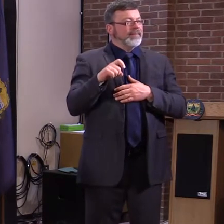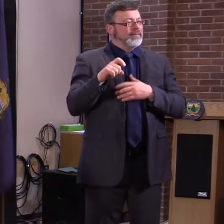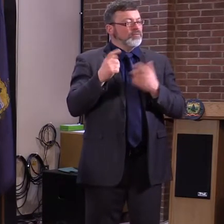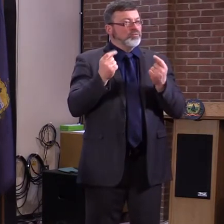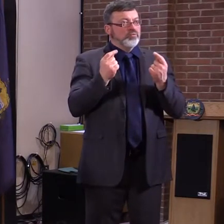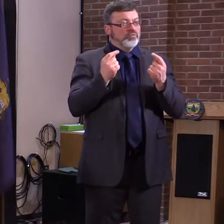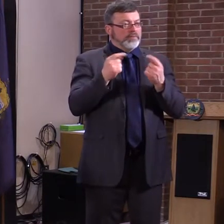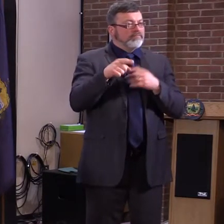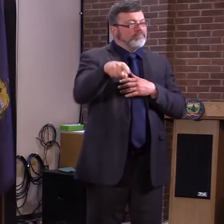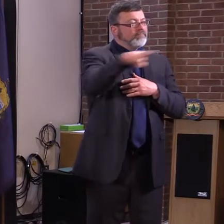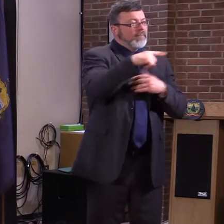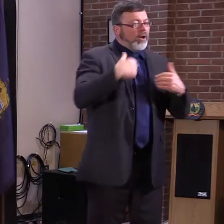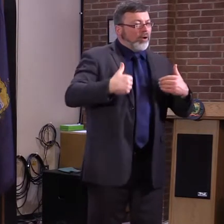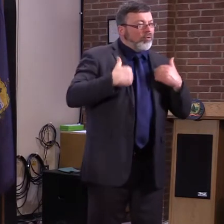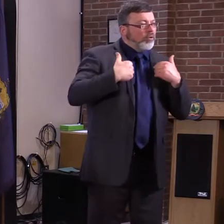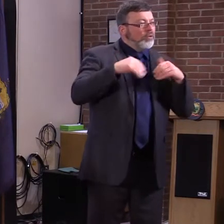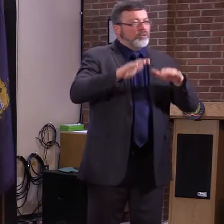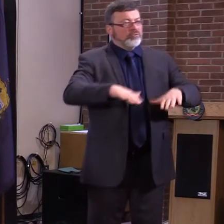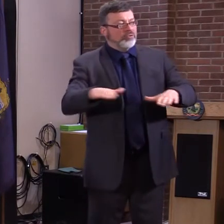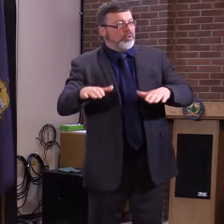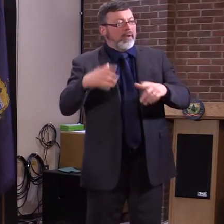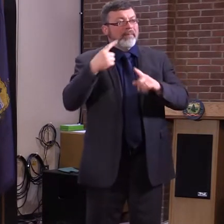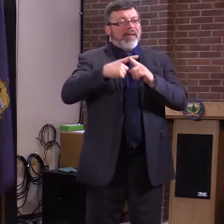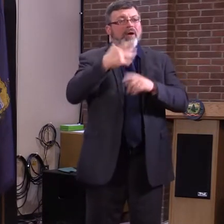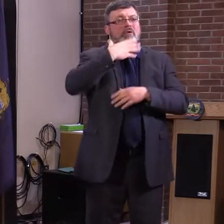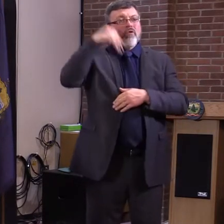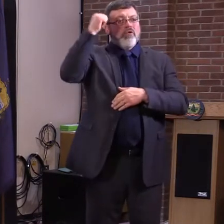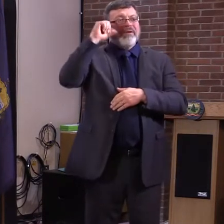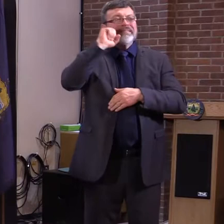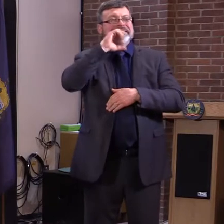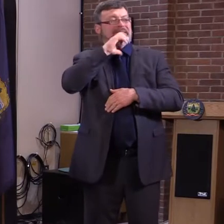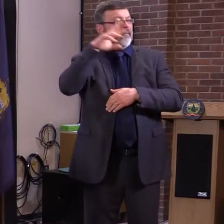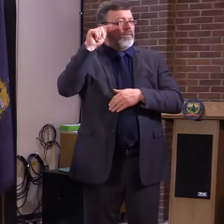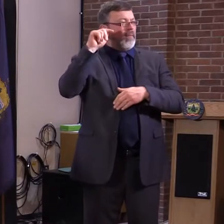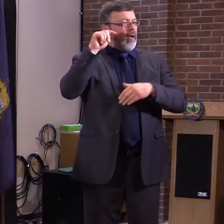frontline workers, and our older Vermonters the stability